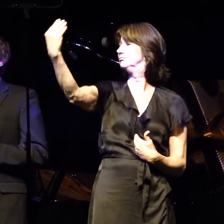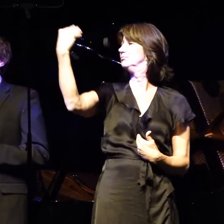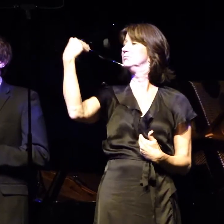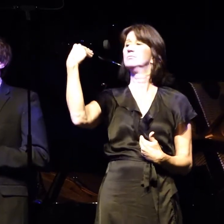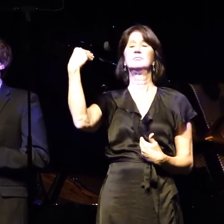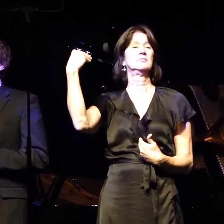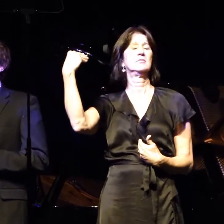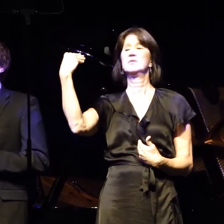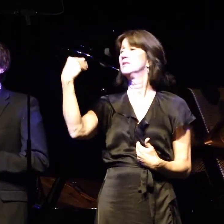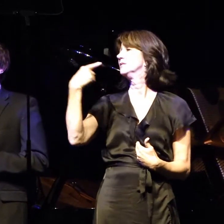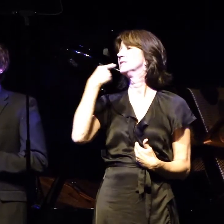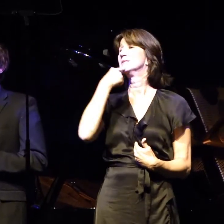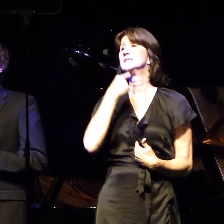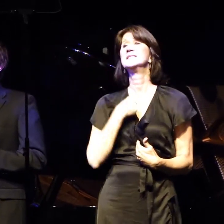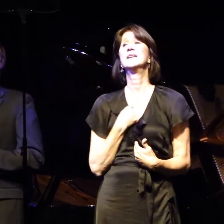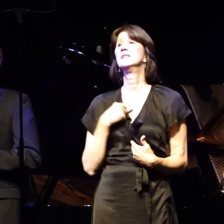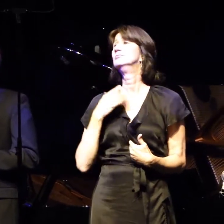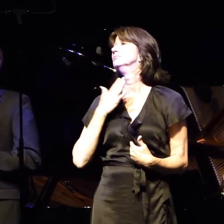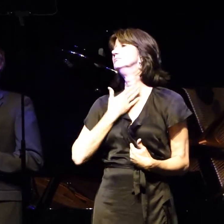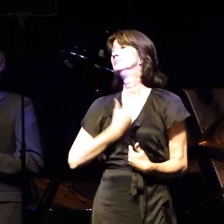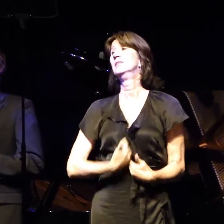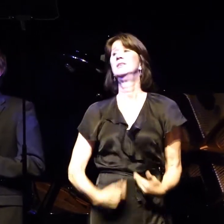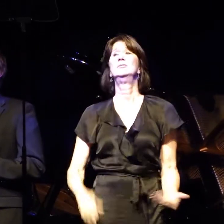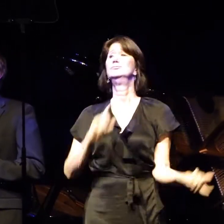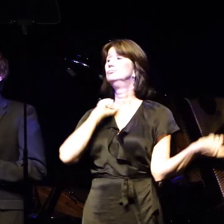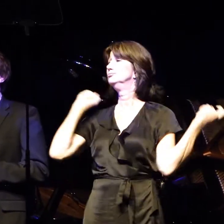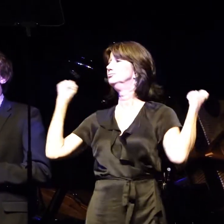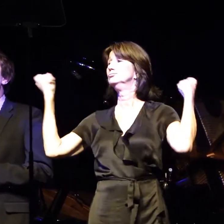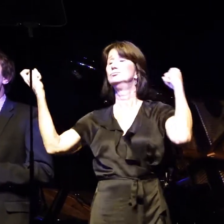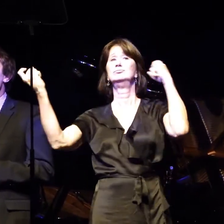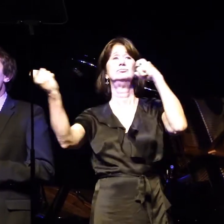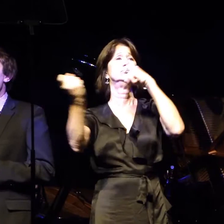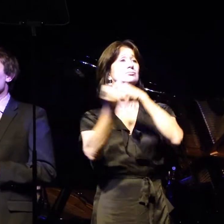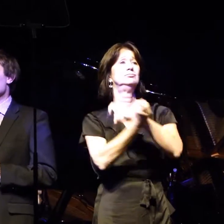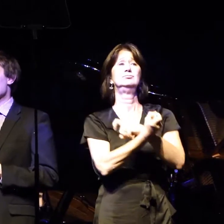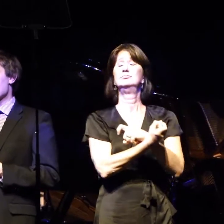and they shake their heads and tell me that I've